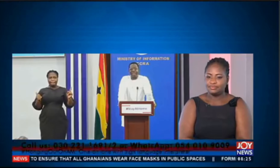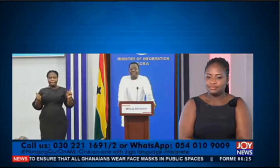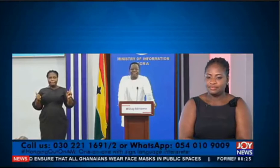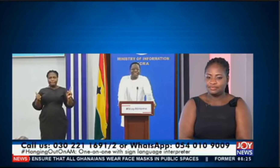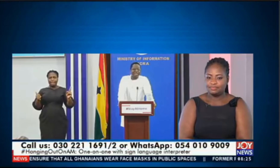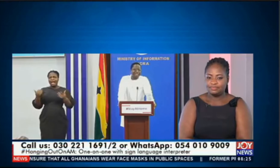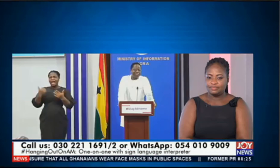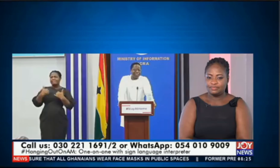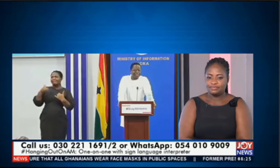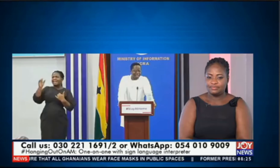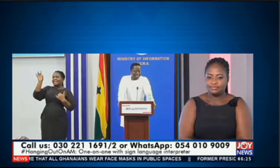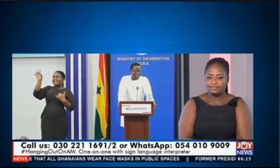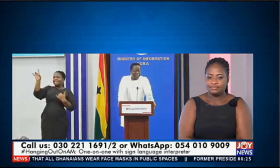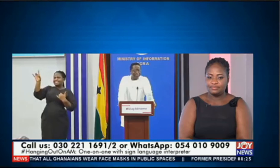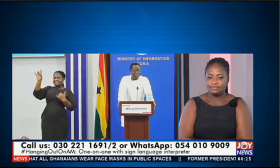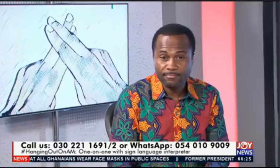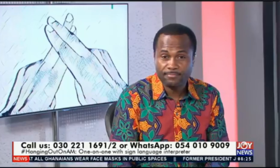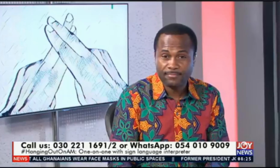03022116991 or 2. We do have